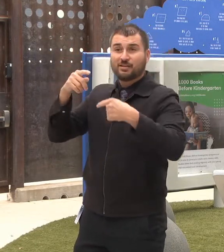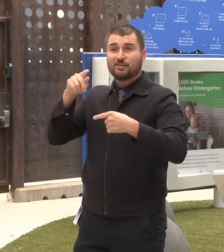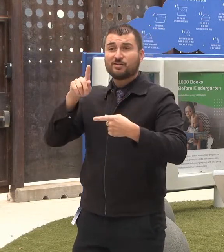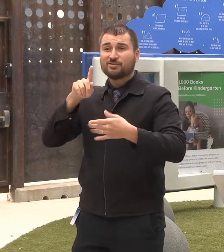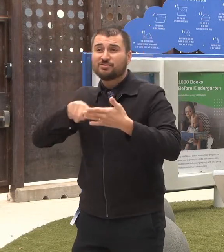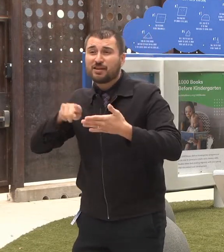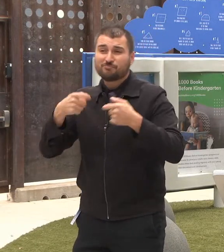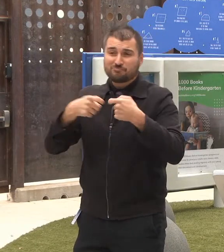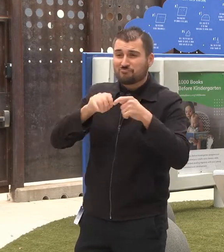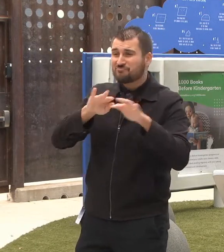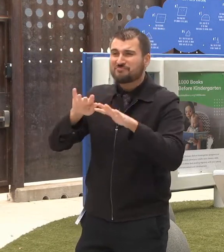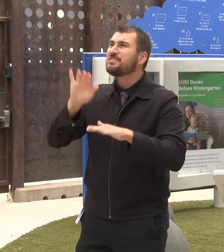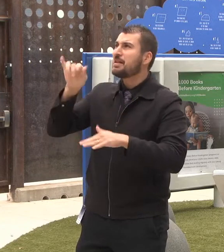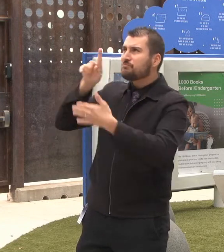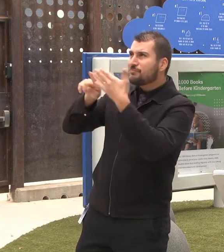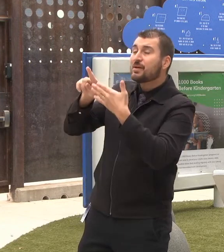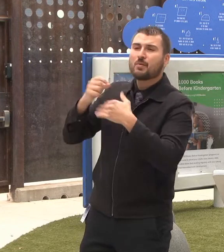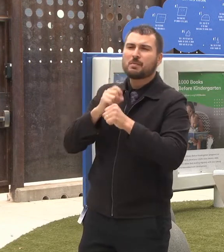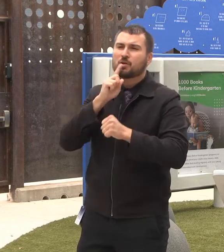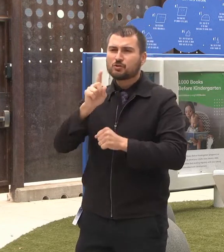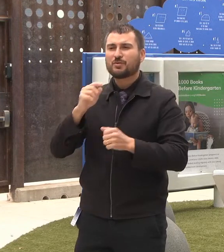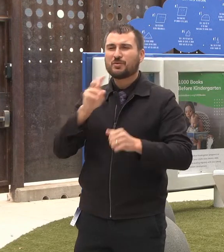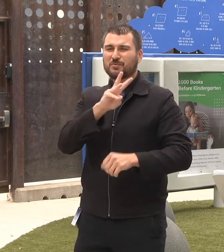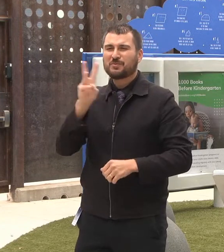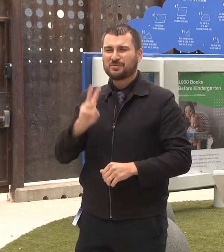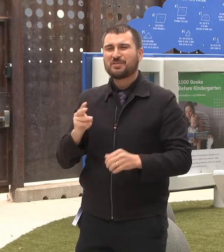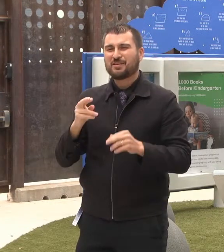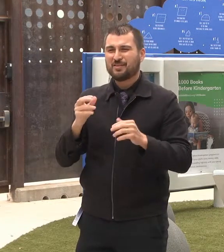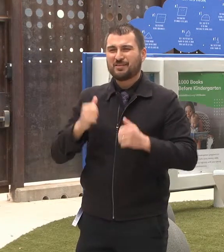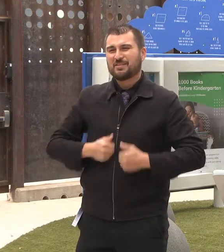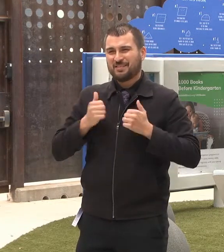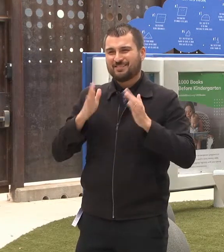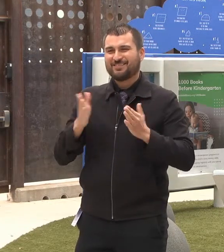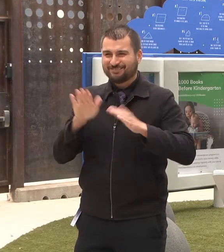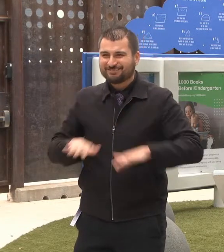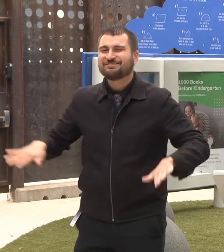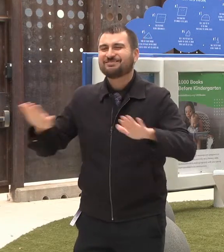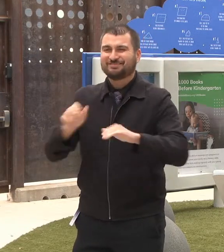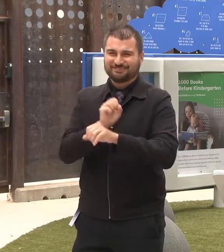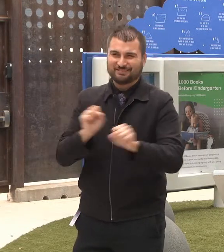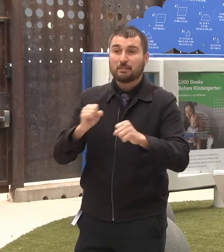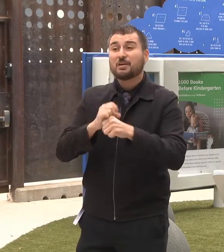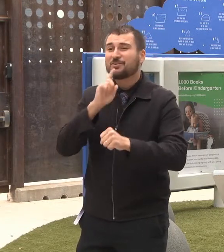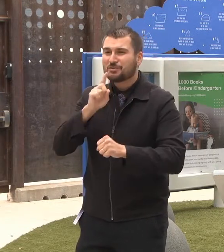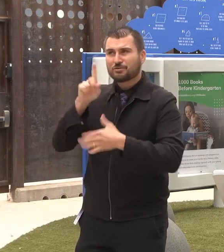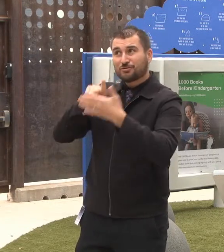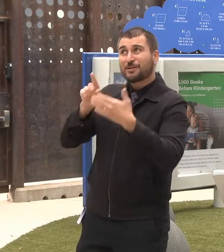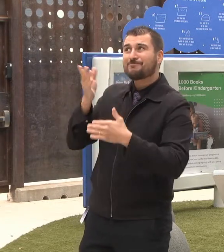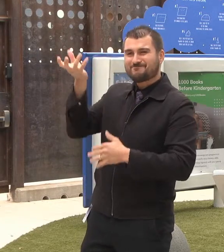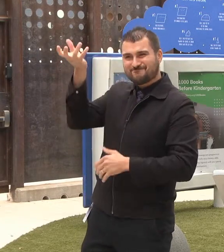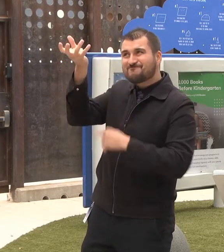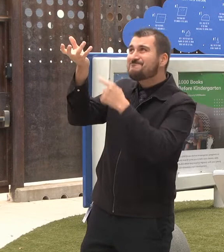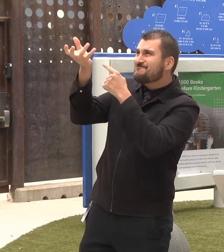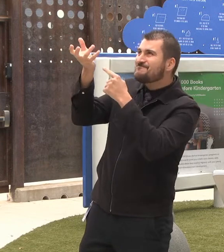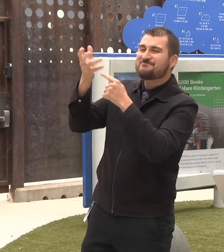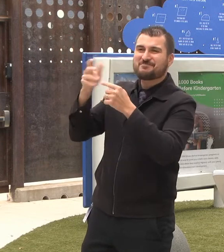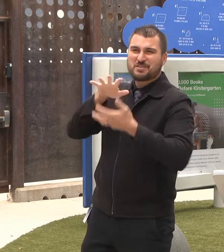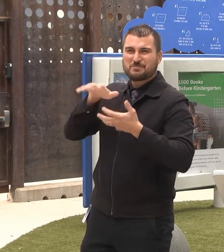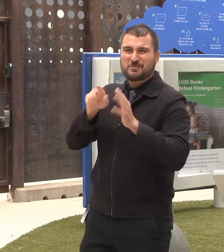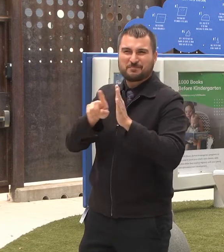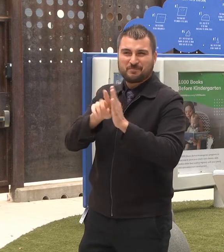Wichita residents are safe, so please, again, be sure to check your smoke detectors. The next thing we'll chat about is just going